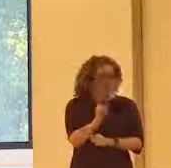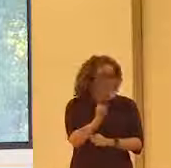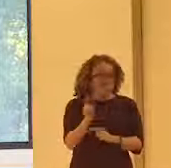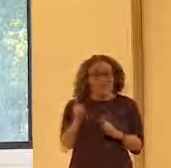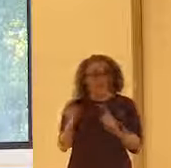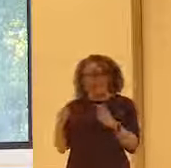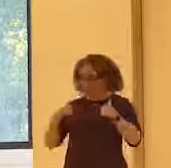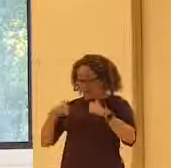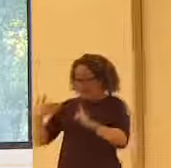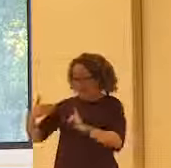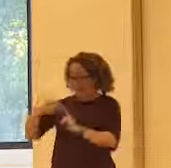So,